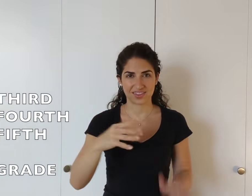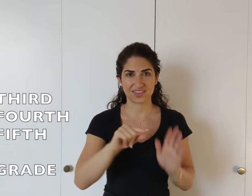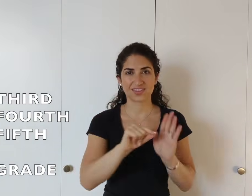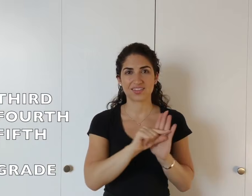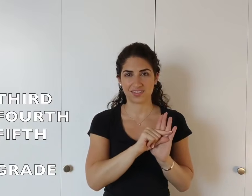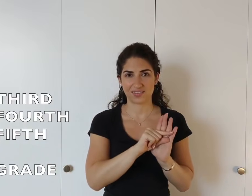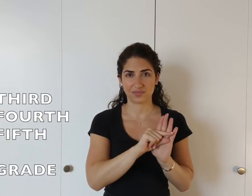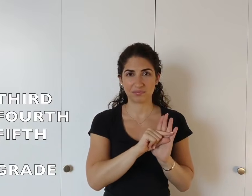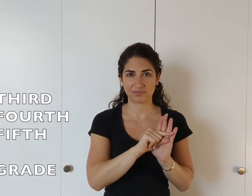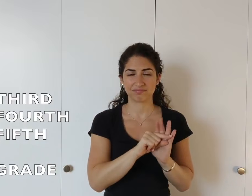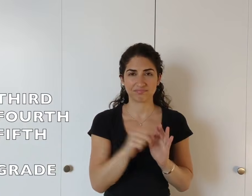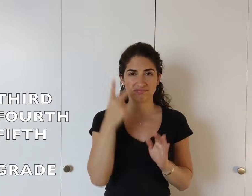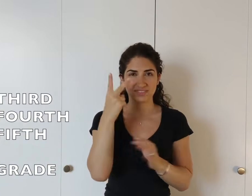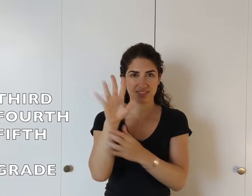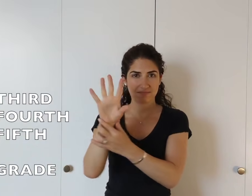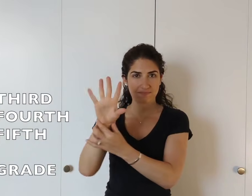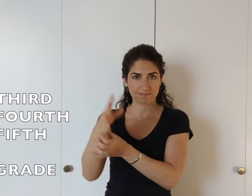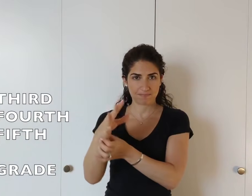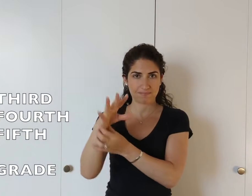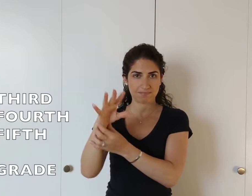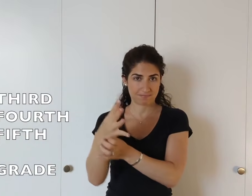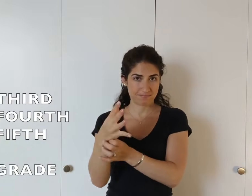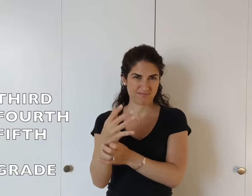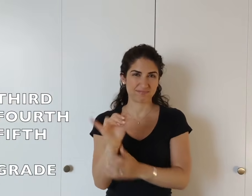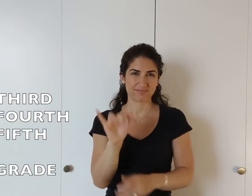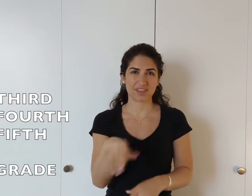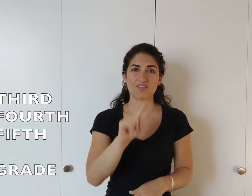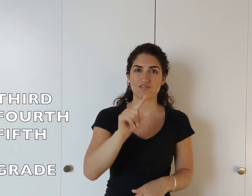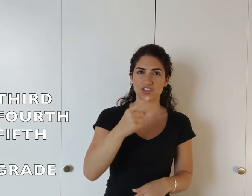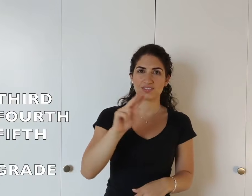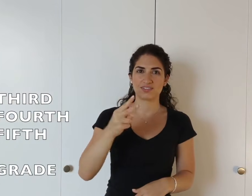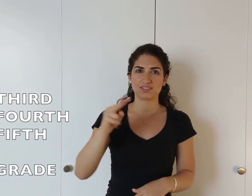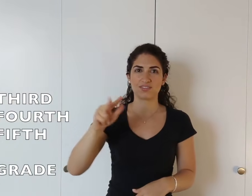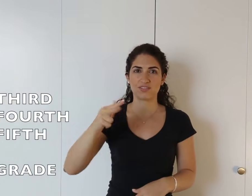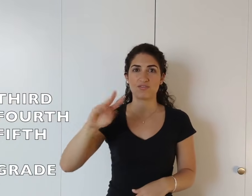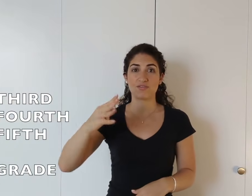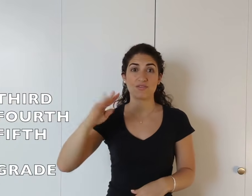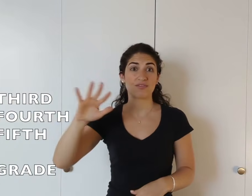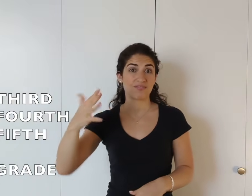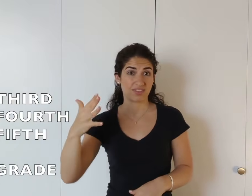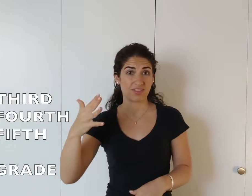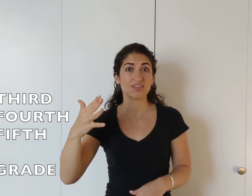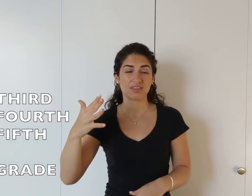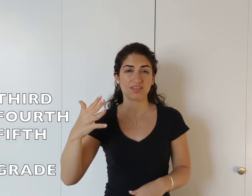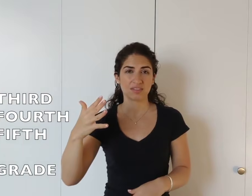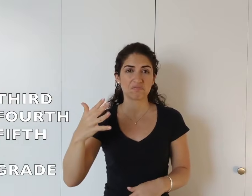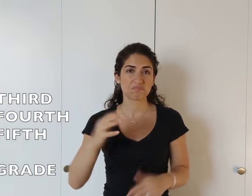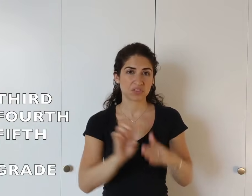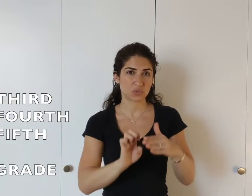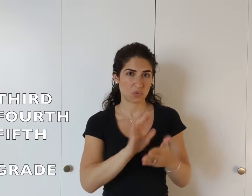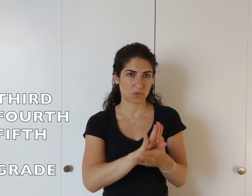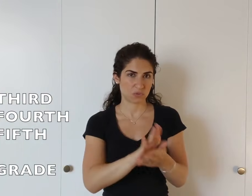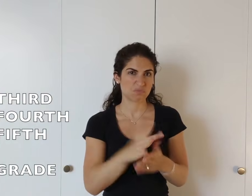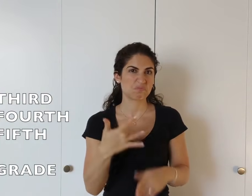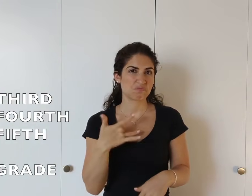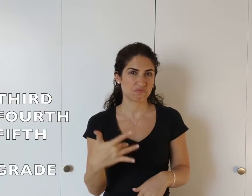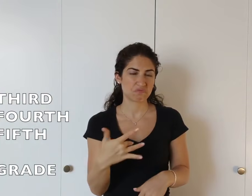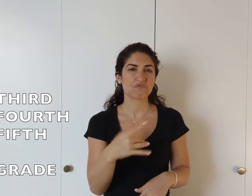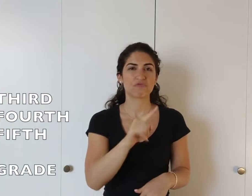grade. See how the hand twists at the wrist? First, second, third, fourth, fifth. And that tends to be what's